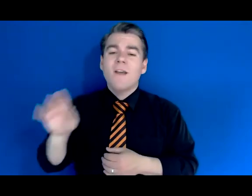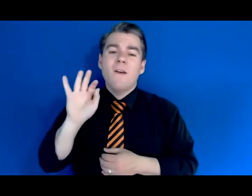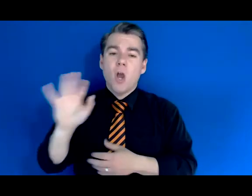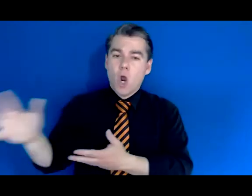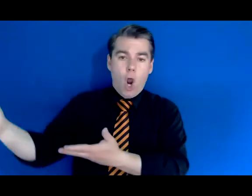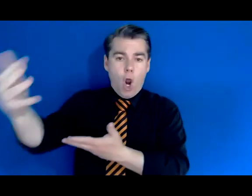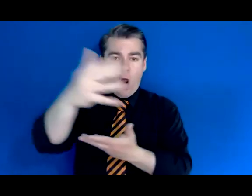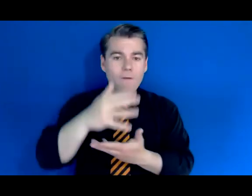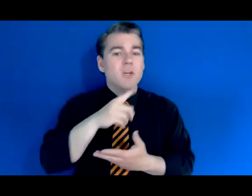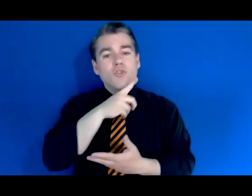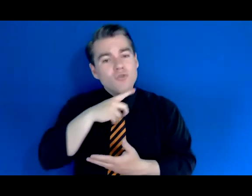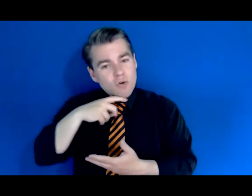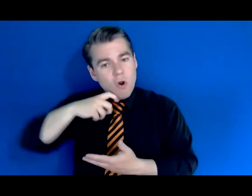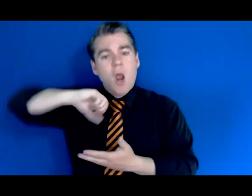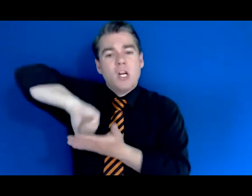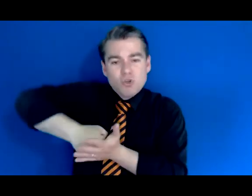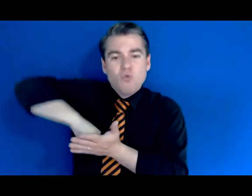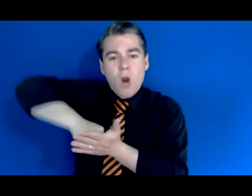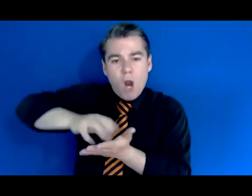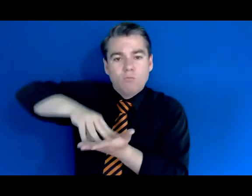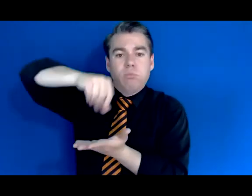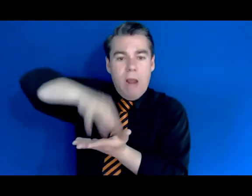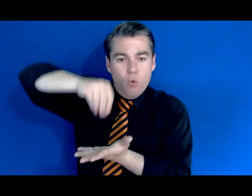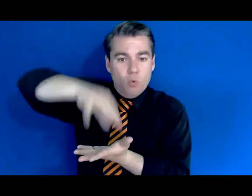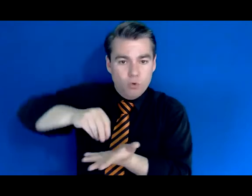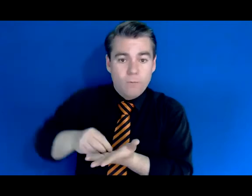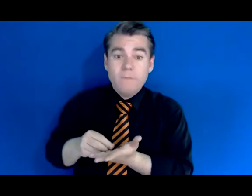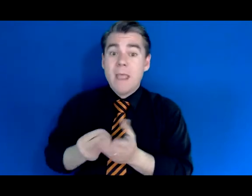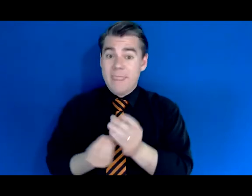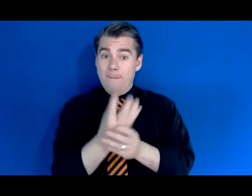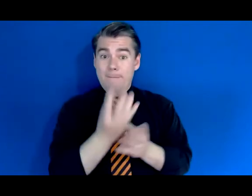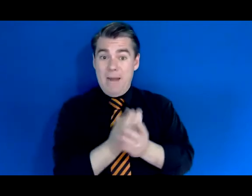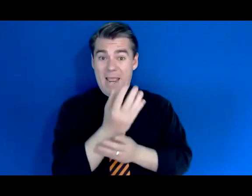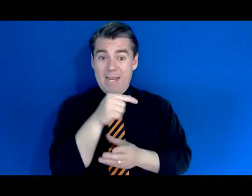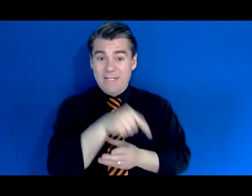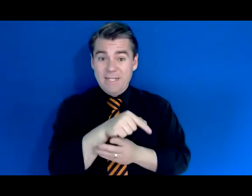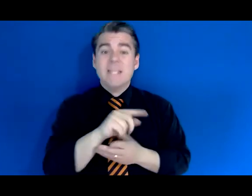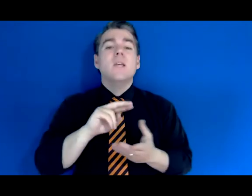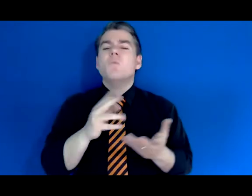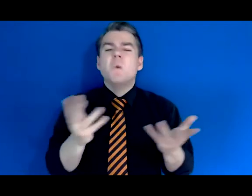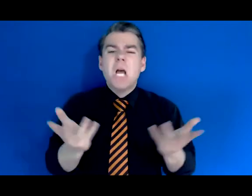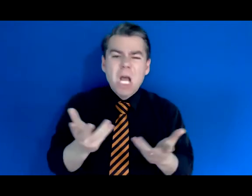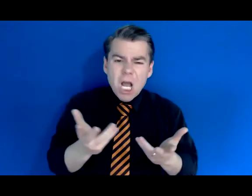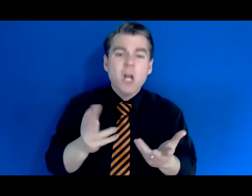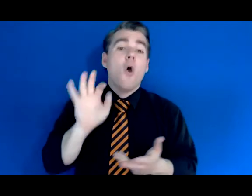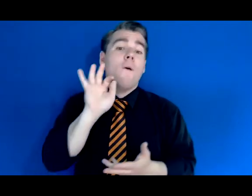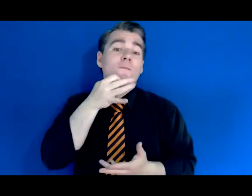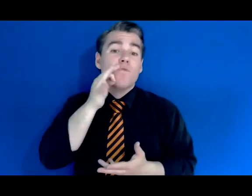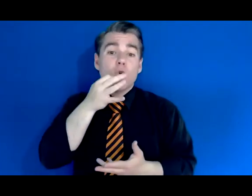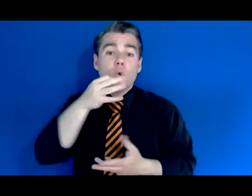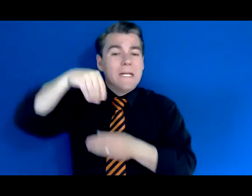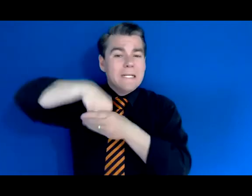into a powder. The plant part used is the fruit rind. So here's some therapeutic uses